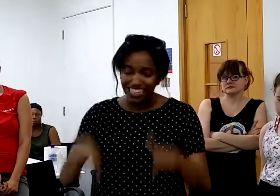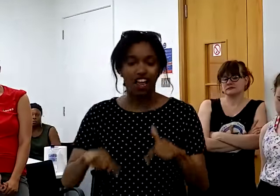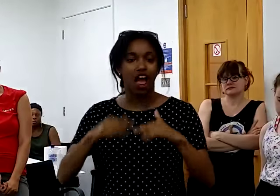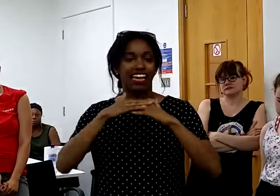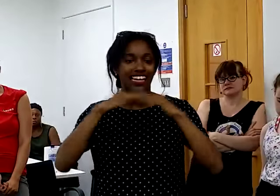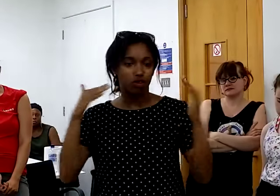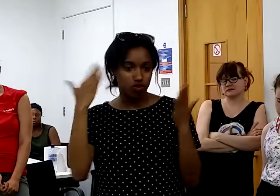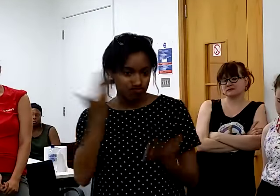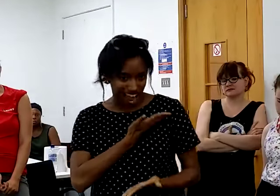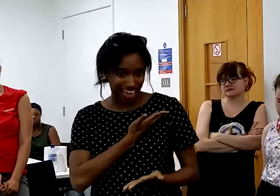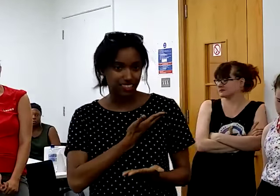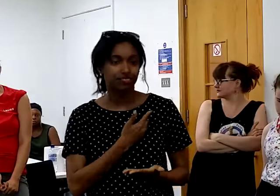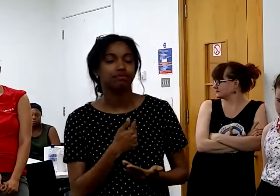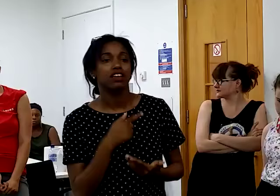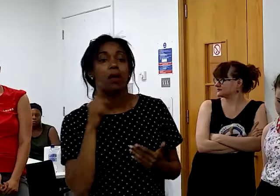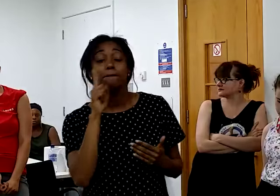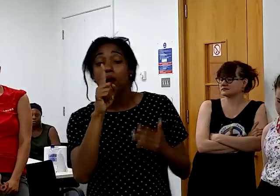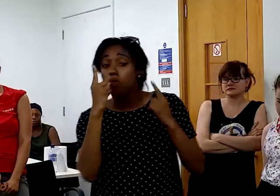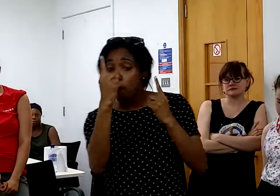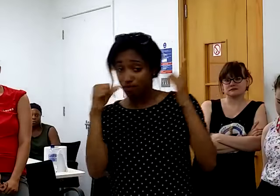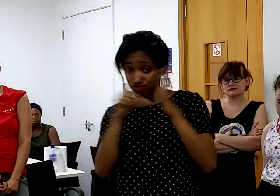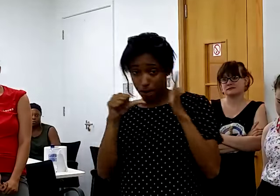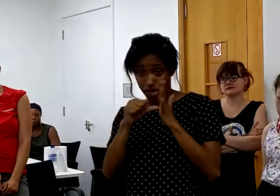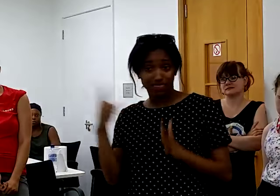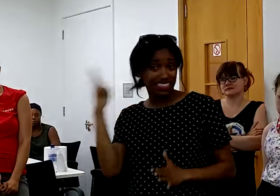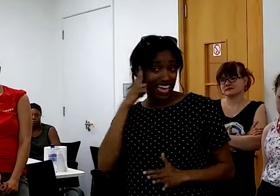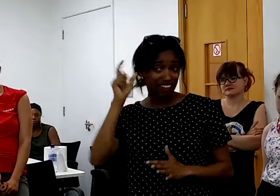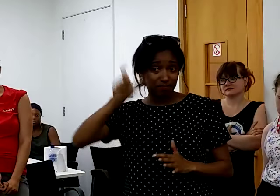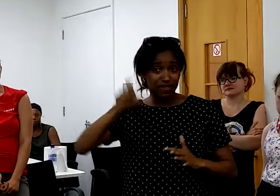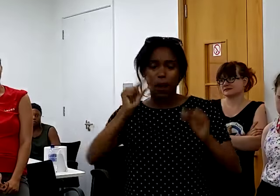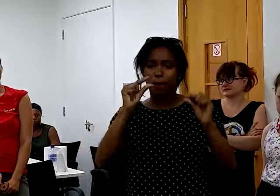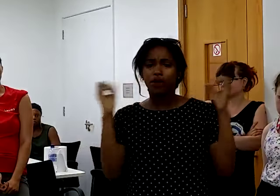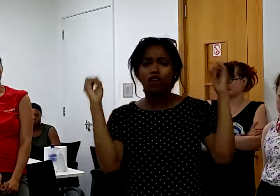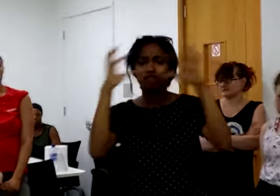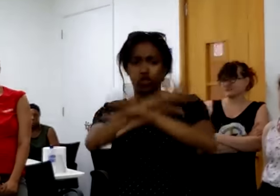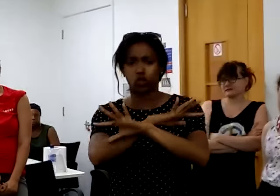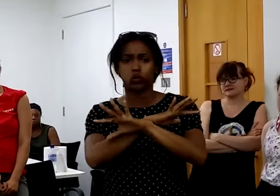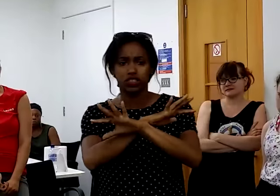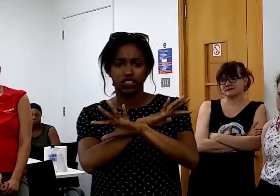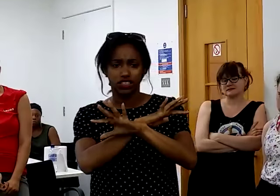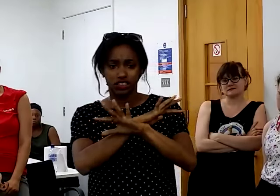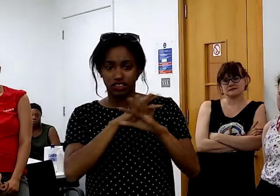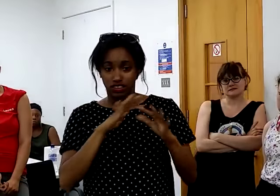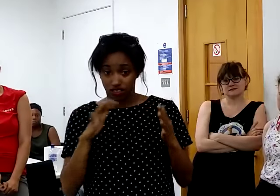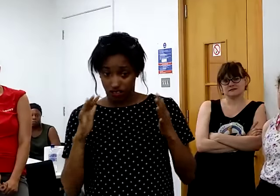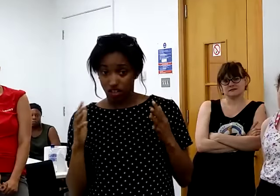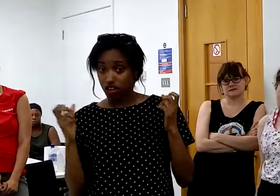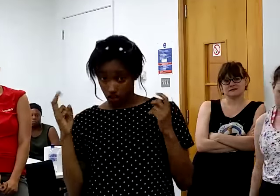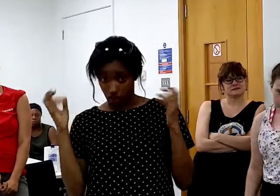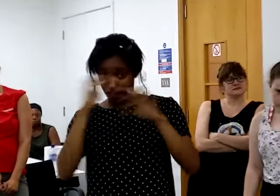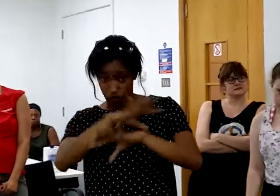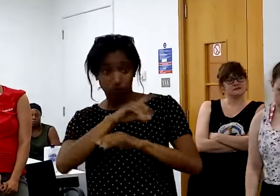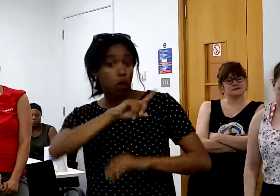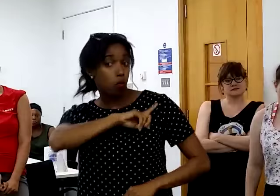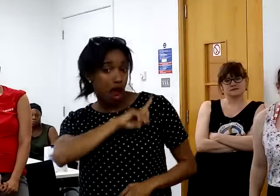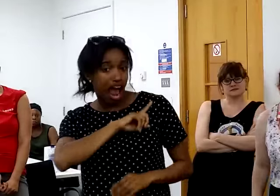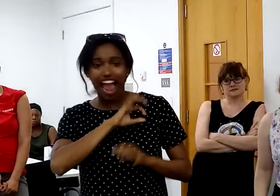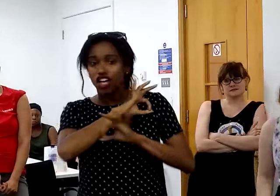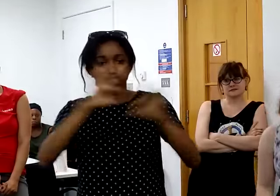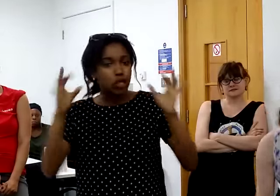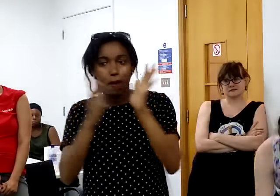support Jeremy Corbyn. We're really grateful, and he's the work that he's done in equal rights. The one issue for deaf people is that we can